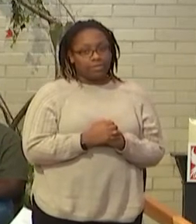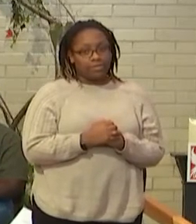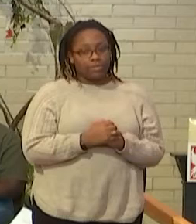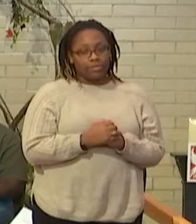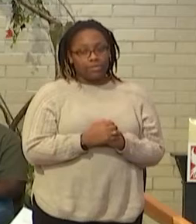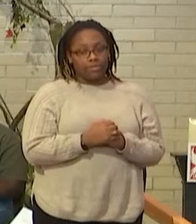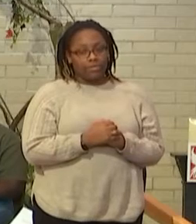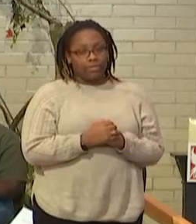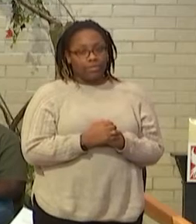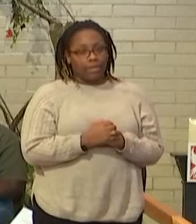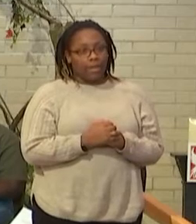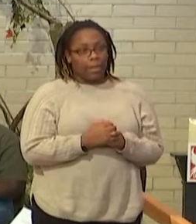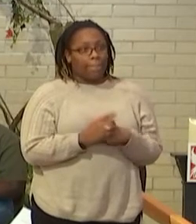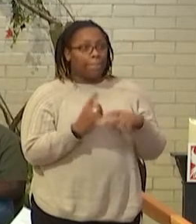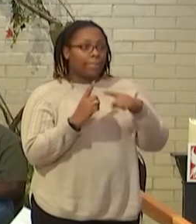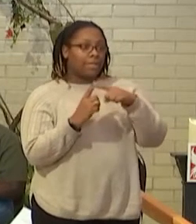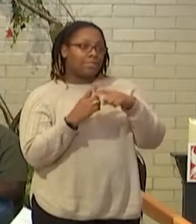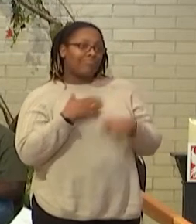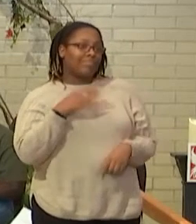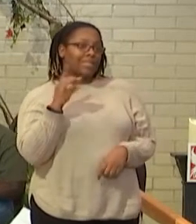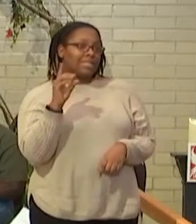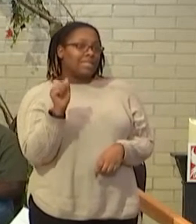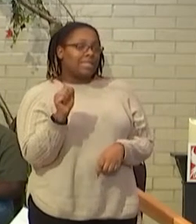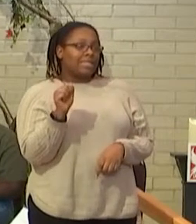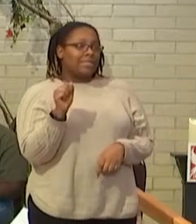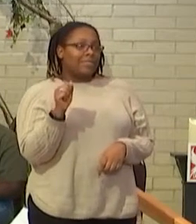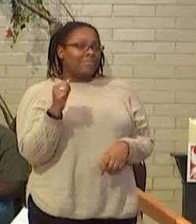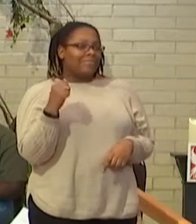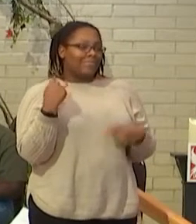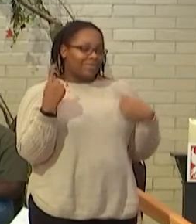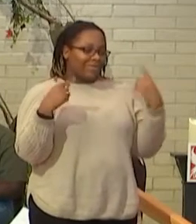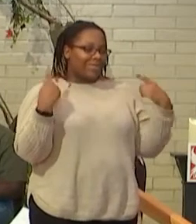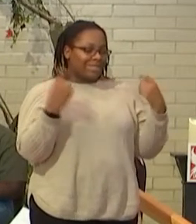So the positive sides of my disability are actually kind of bizarre.